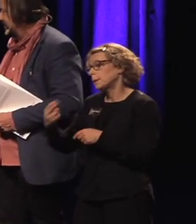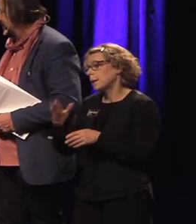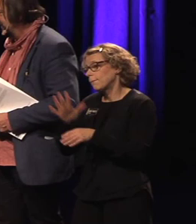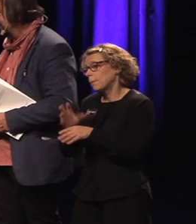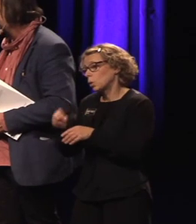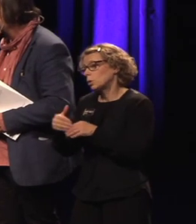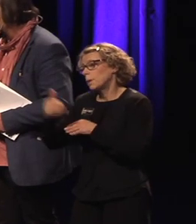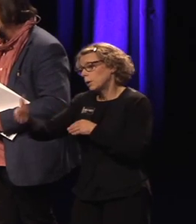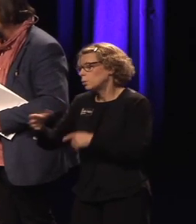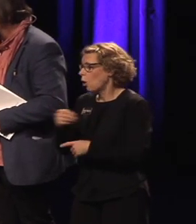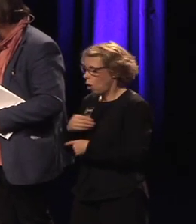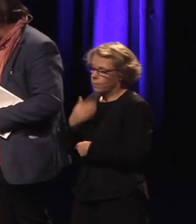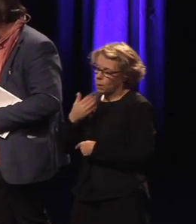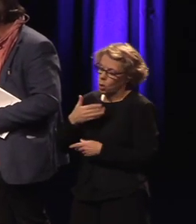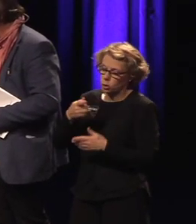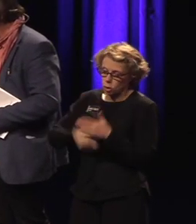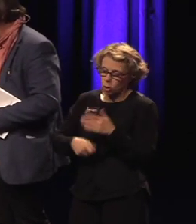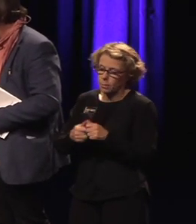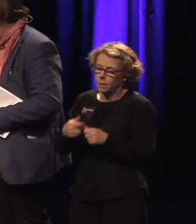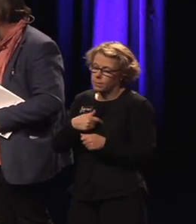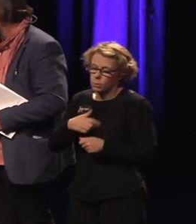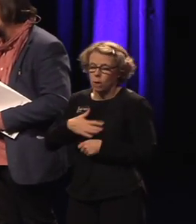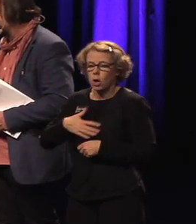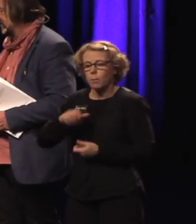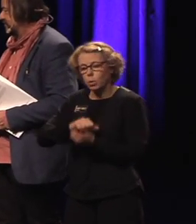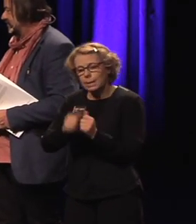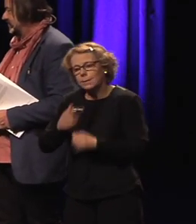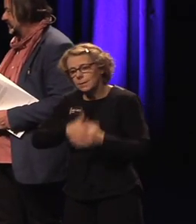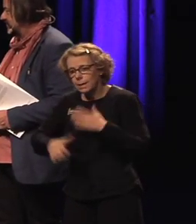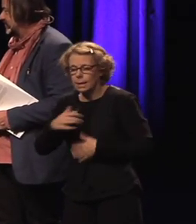Well, we have a good start, but we need the political will and the resources to have them implemented.